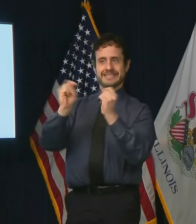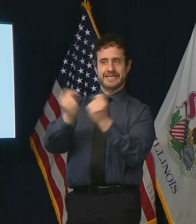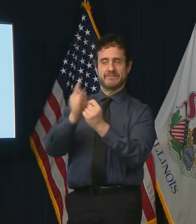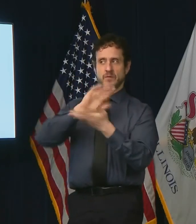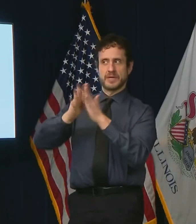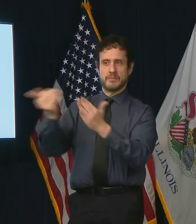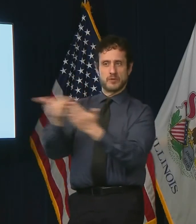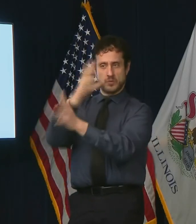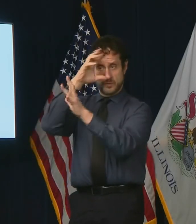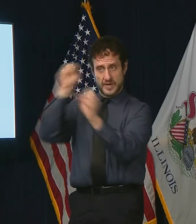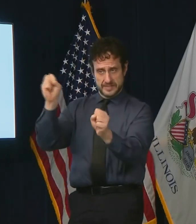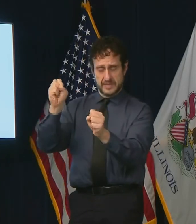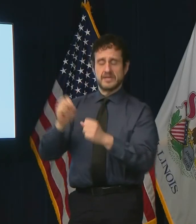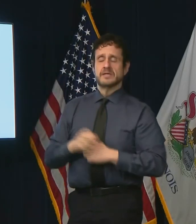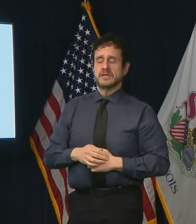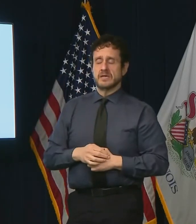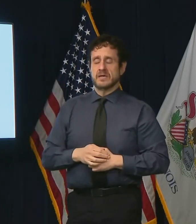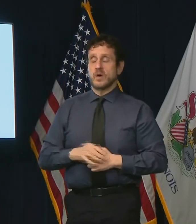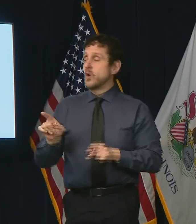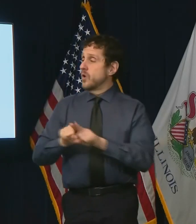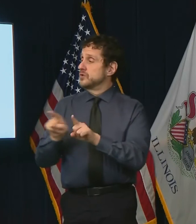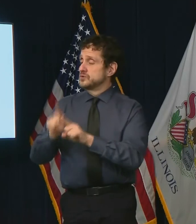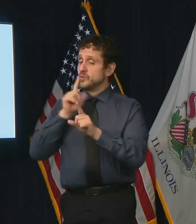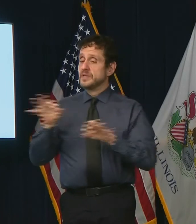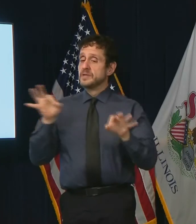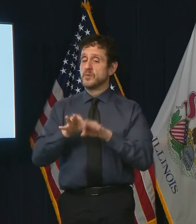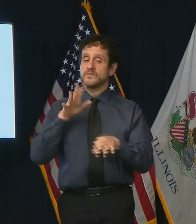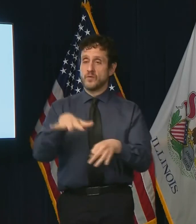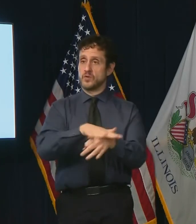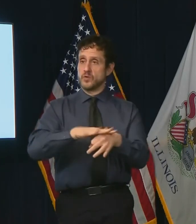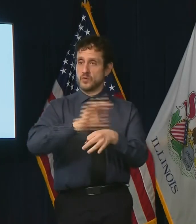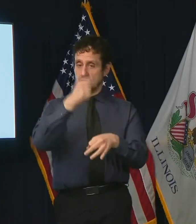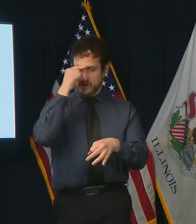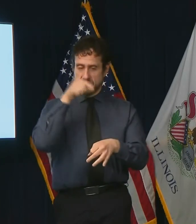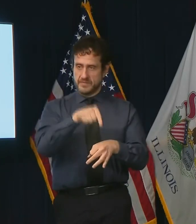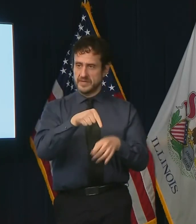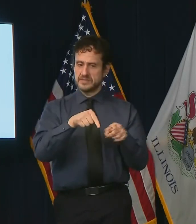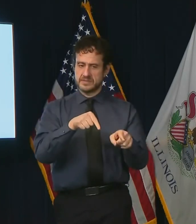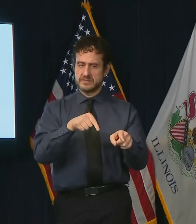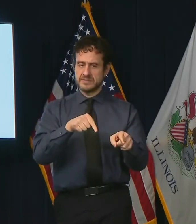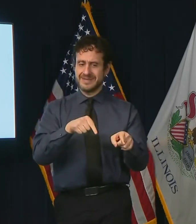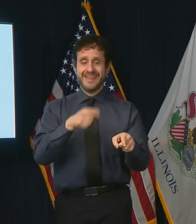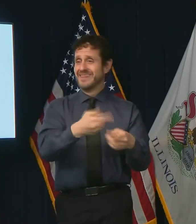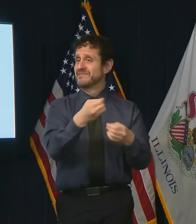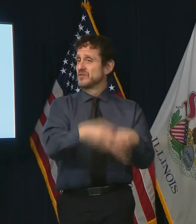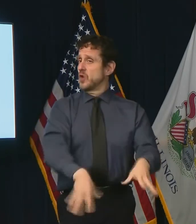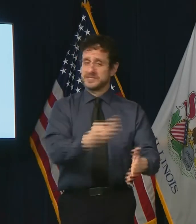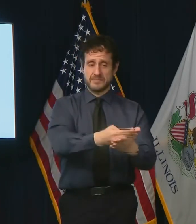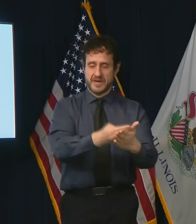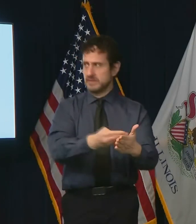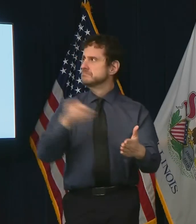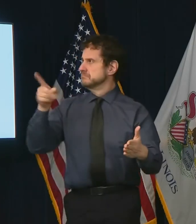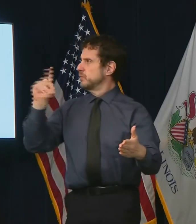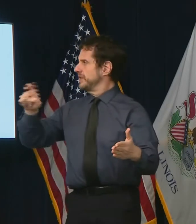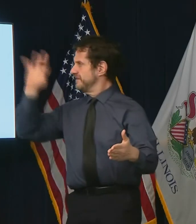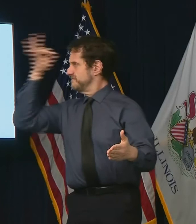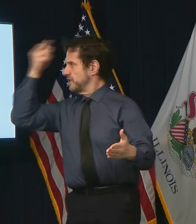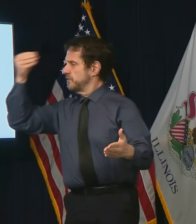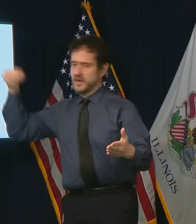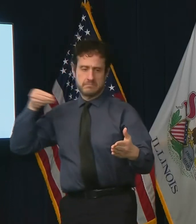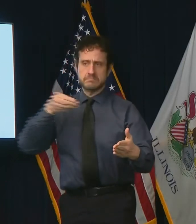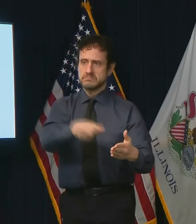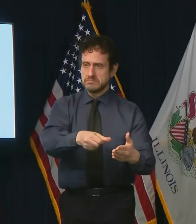well, it's very important for local governments to be reimbursed for lost revenue. Same thing for state governments, lost